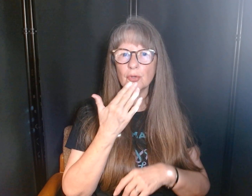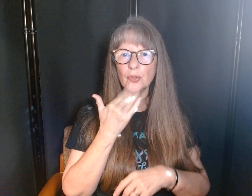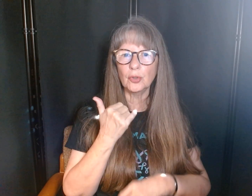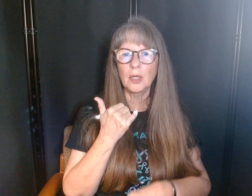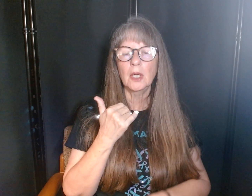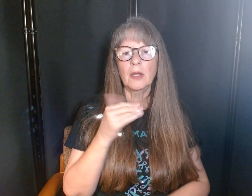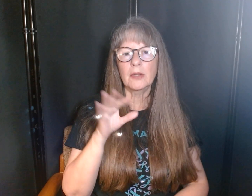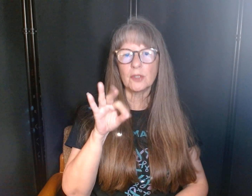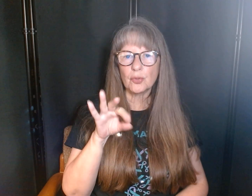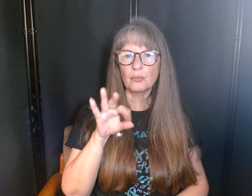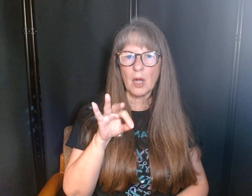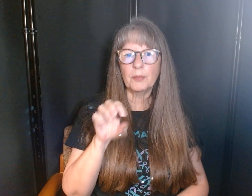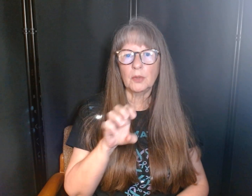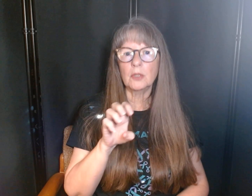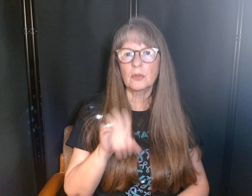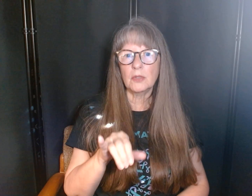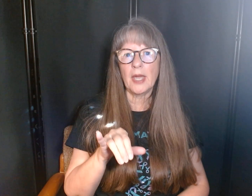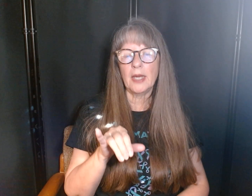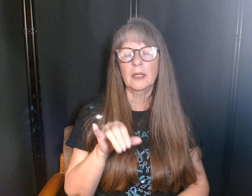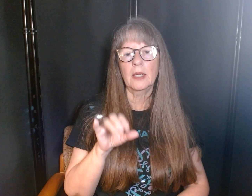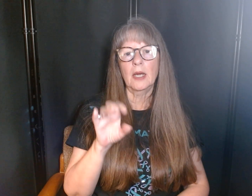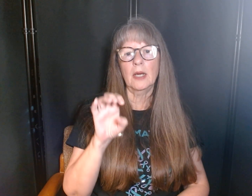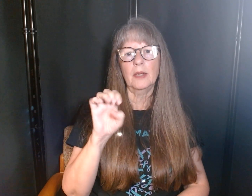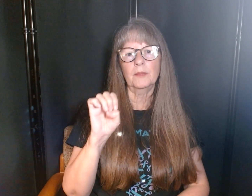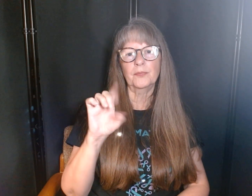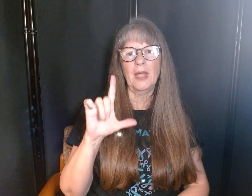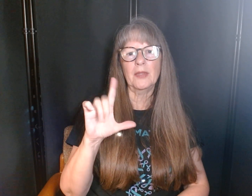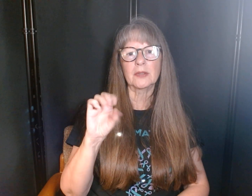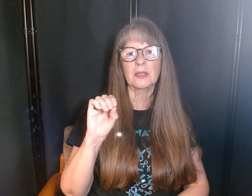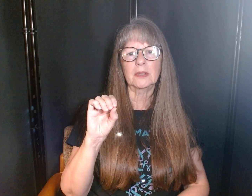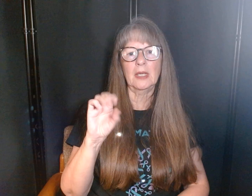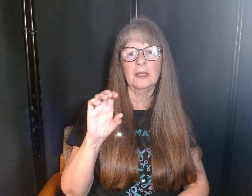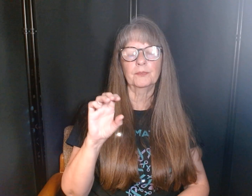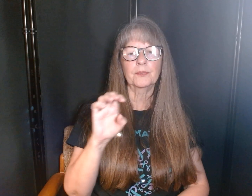sugar, it's a drop. You can do that. And those uh,